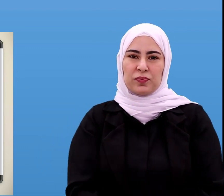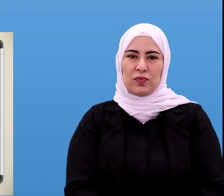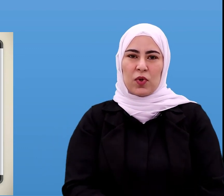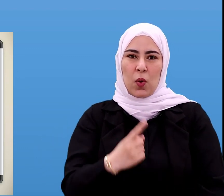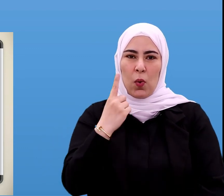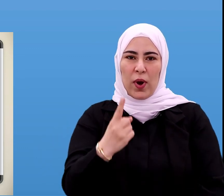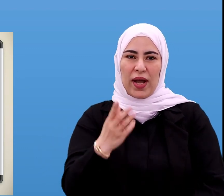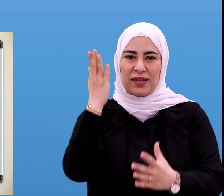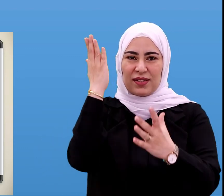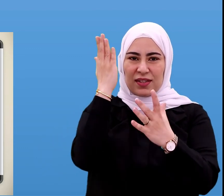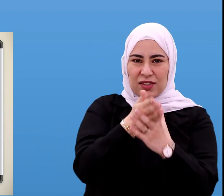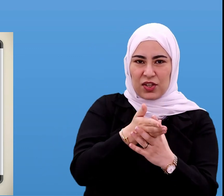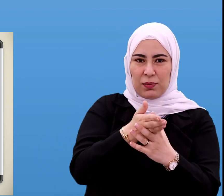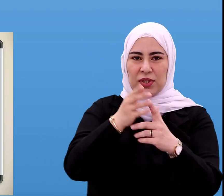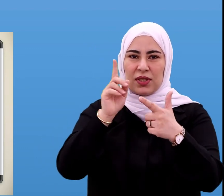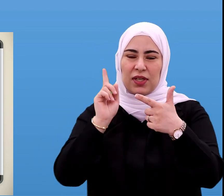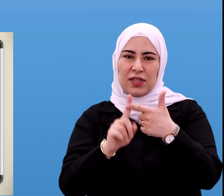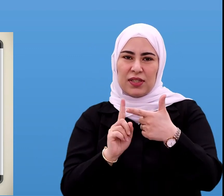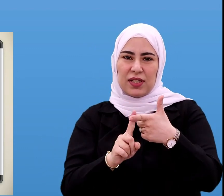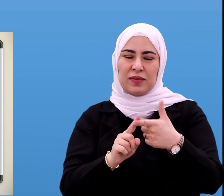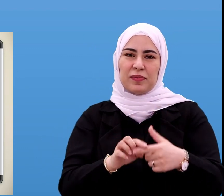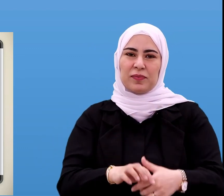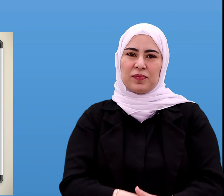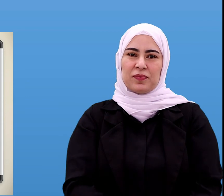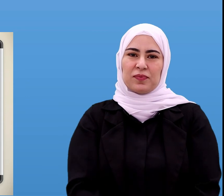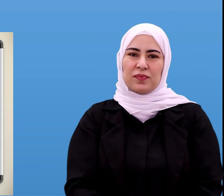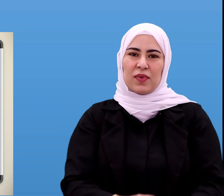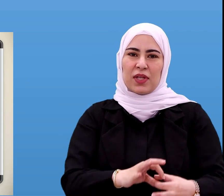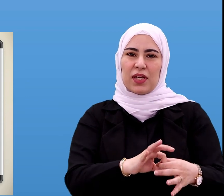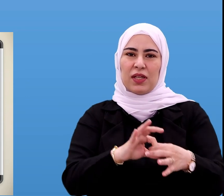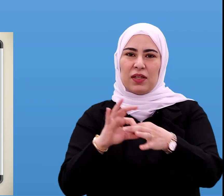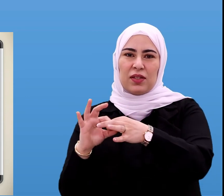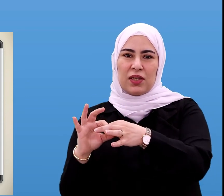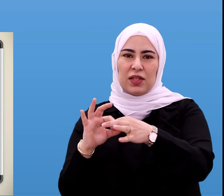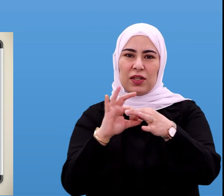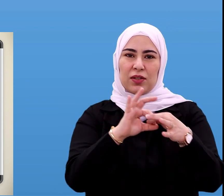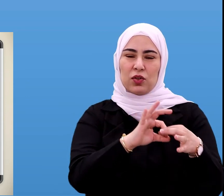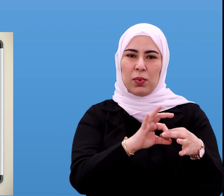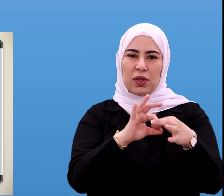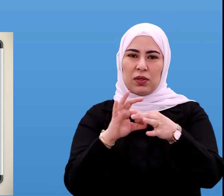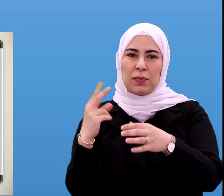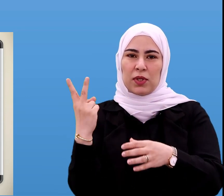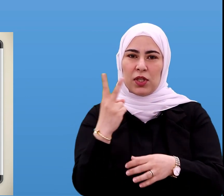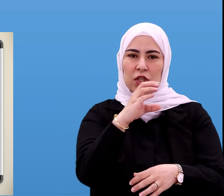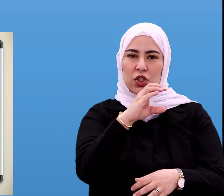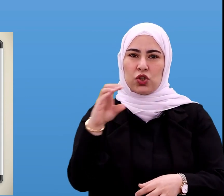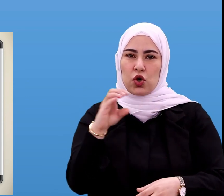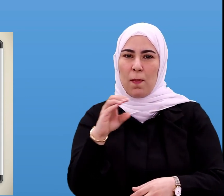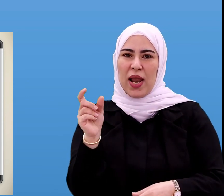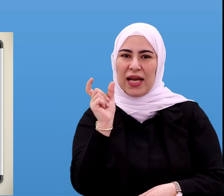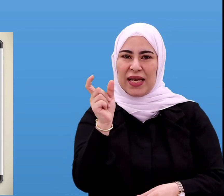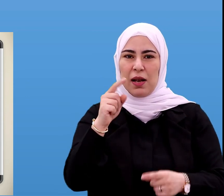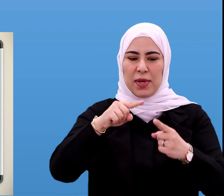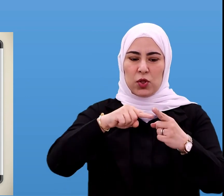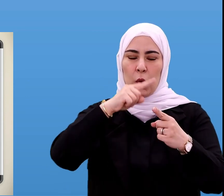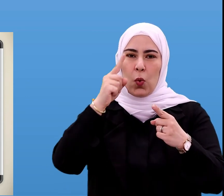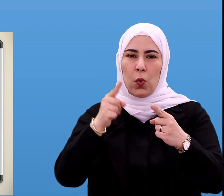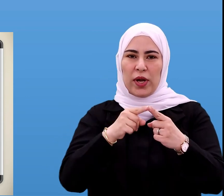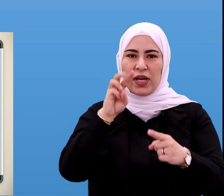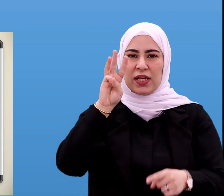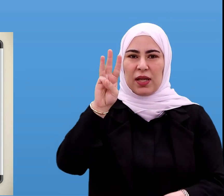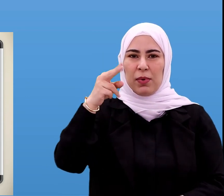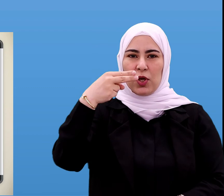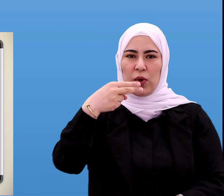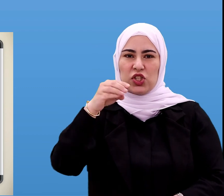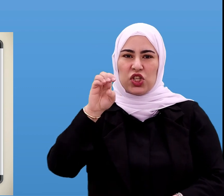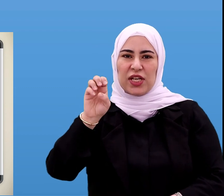in the past, and one interrupted the other. The connection between the two sentences is the word when. And we